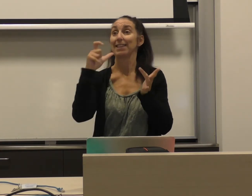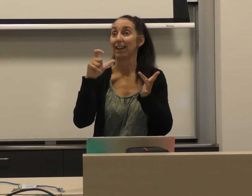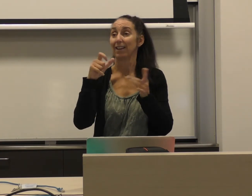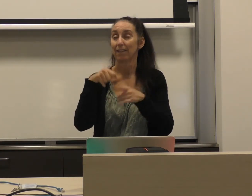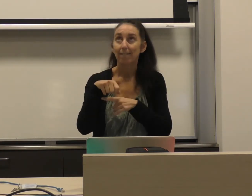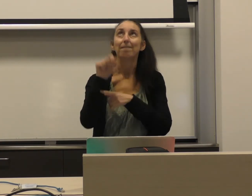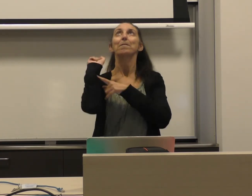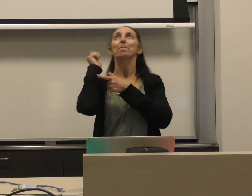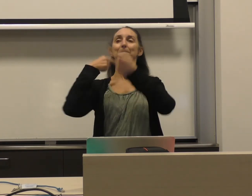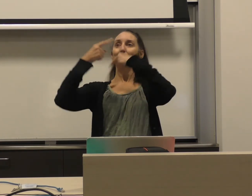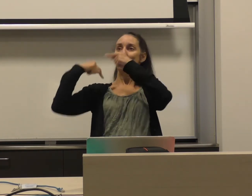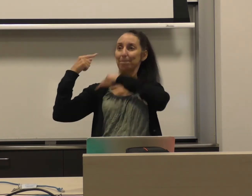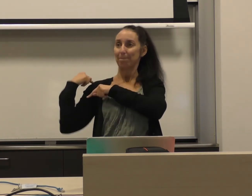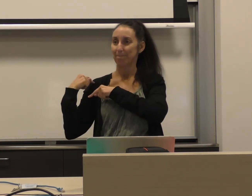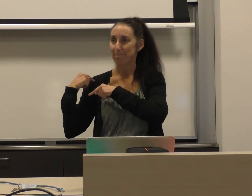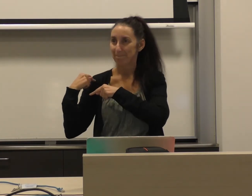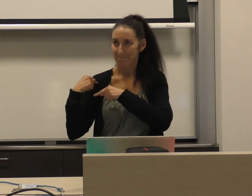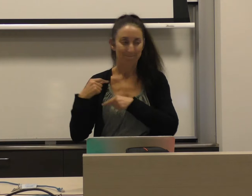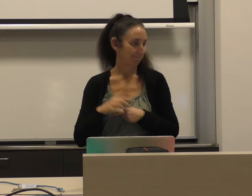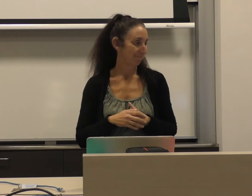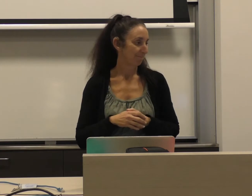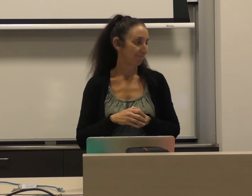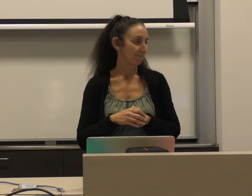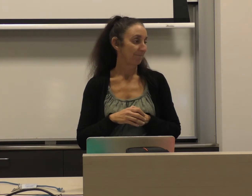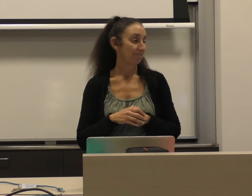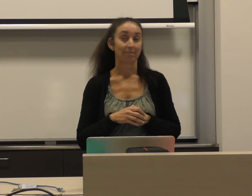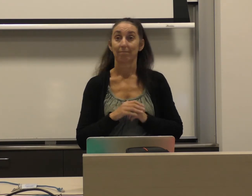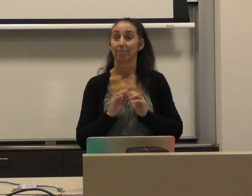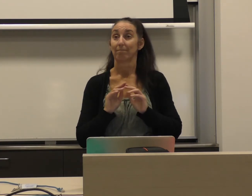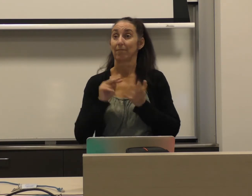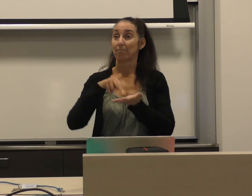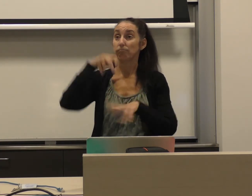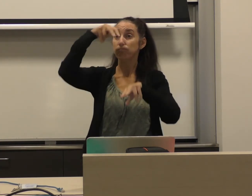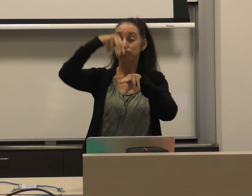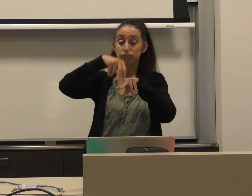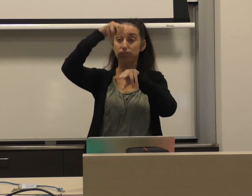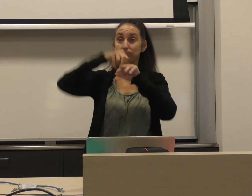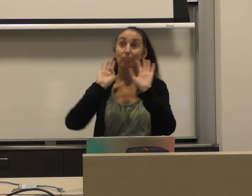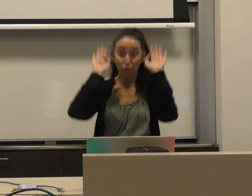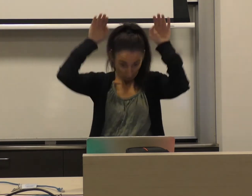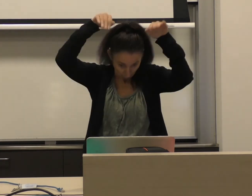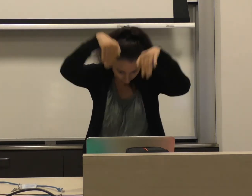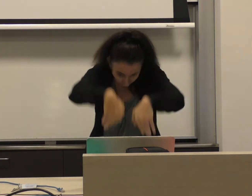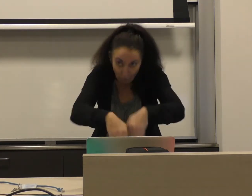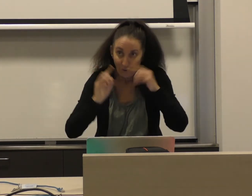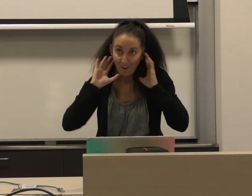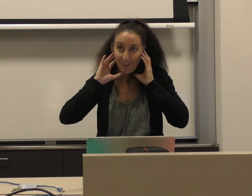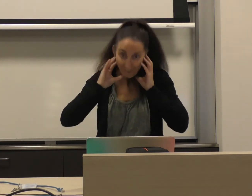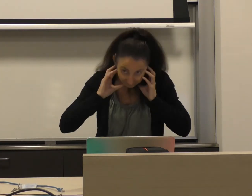Like if you're talking about gymnastics, you might use your head and move it backwards that way. If you're diving